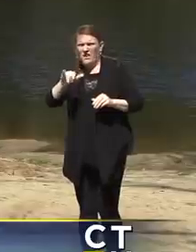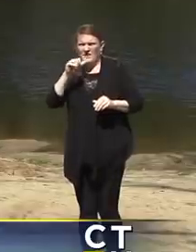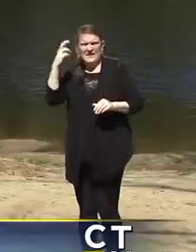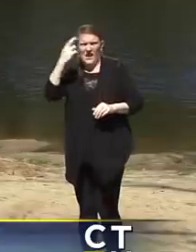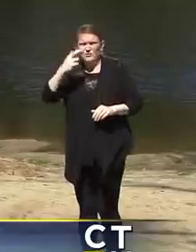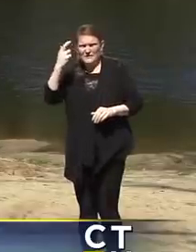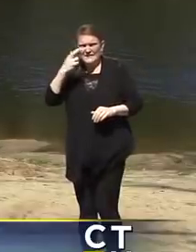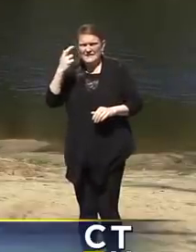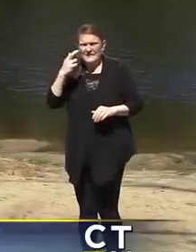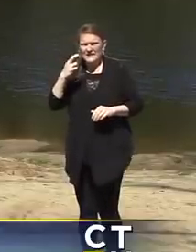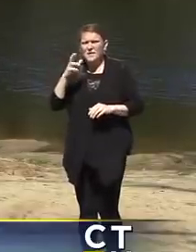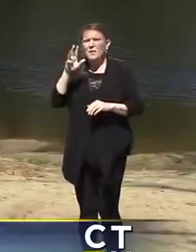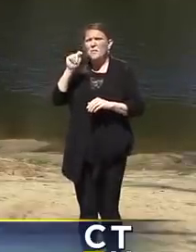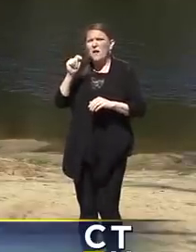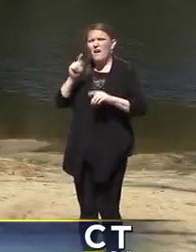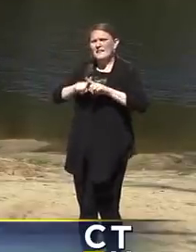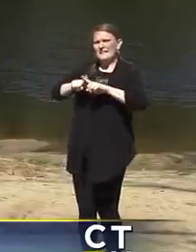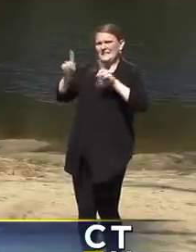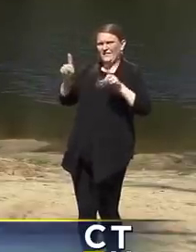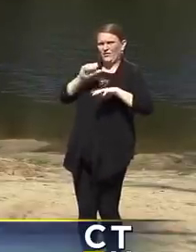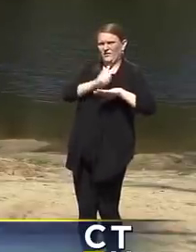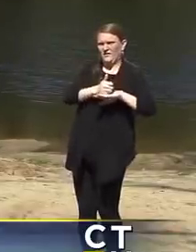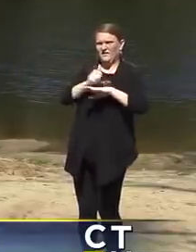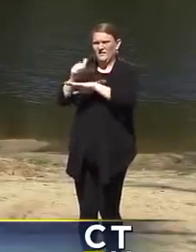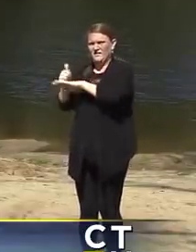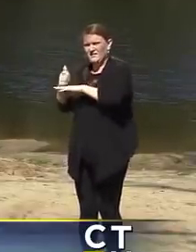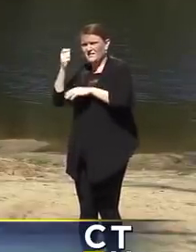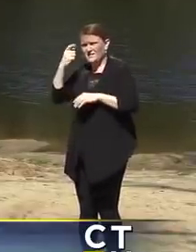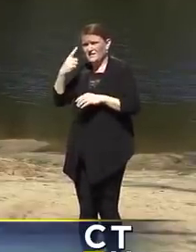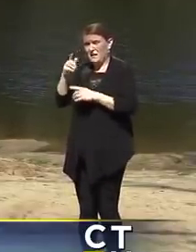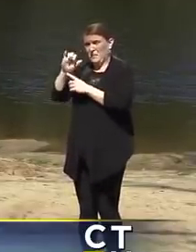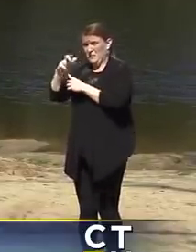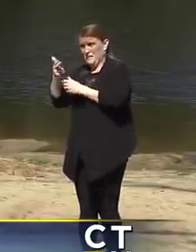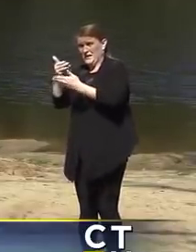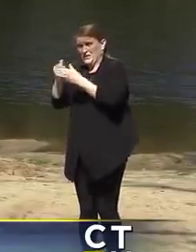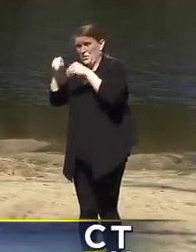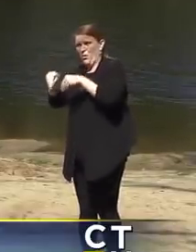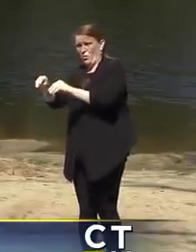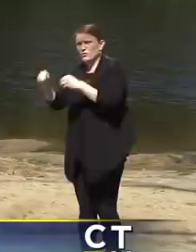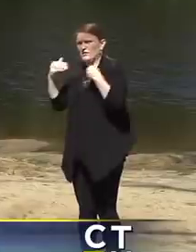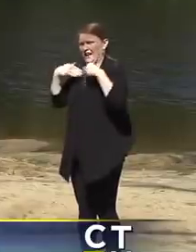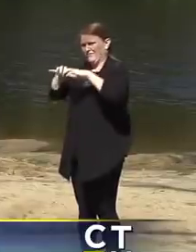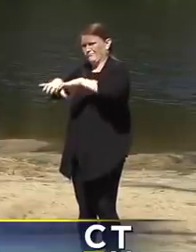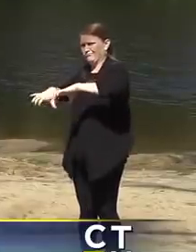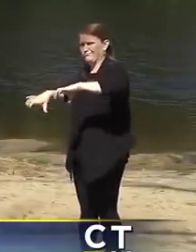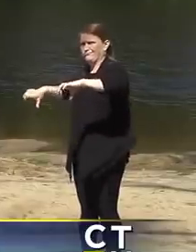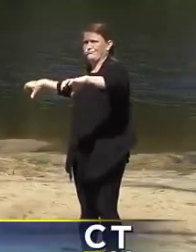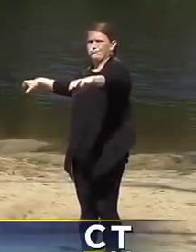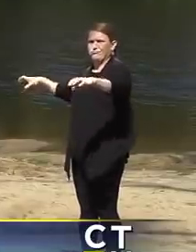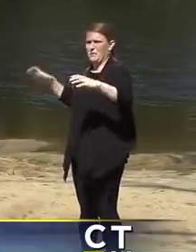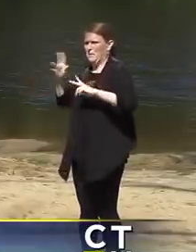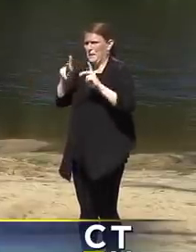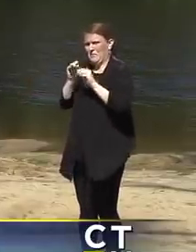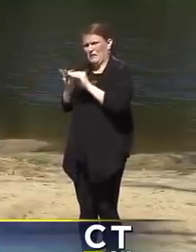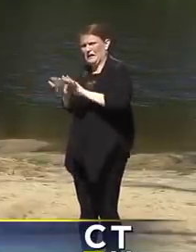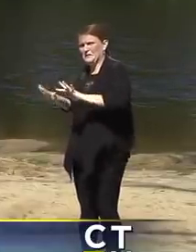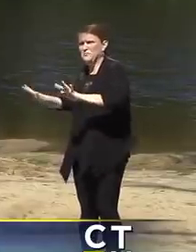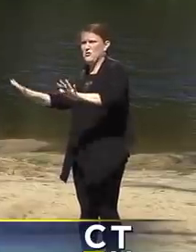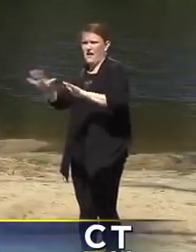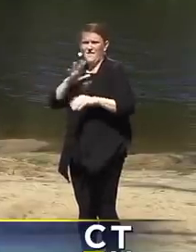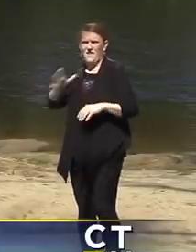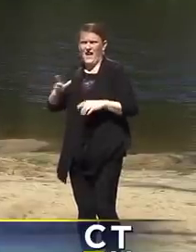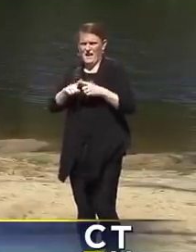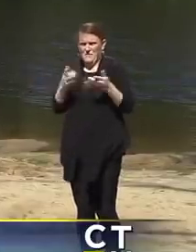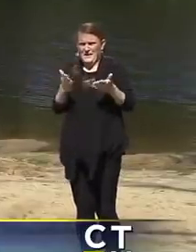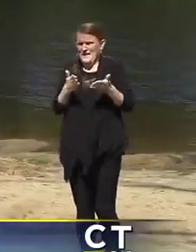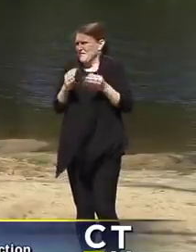and what happens on shore, they're just not big enough in our inland parks to be able to allow people to spread out and keep social distance.